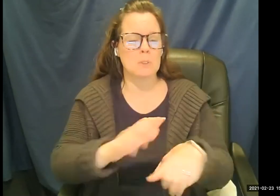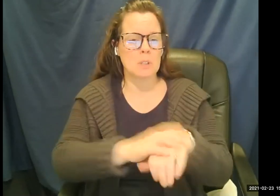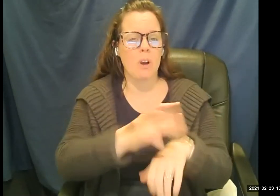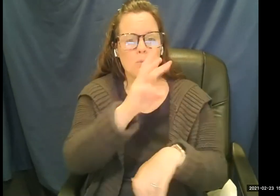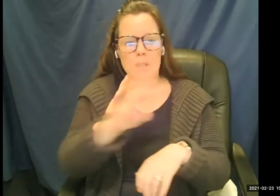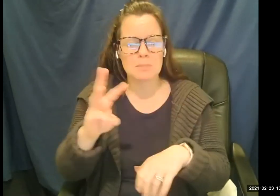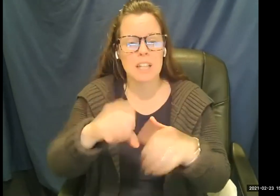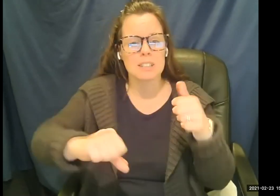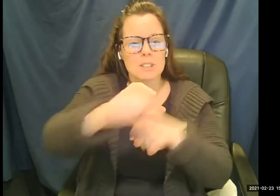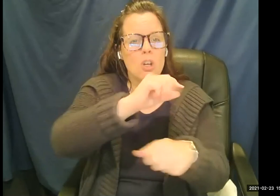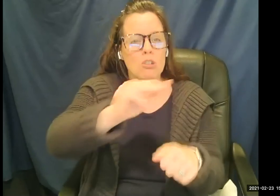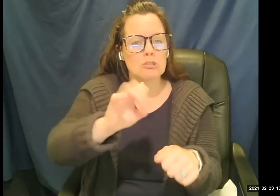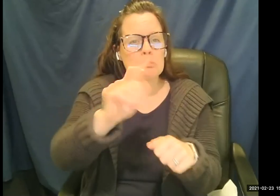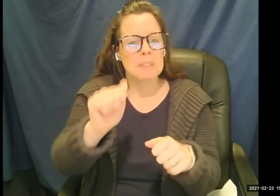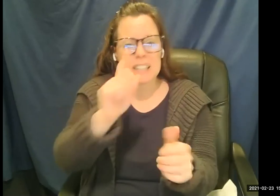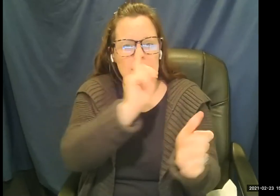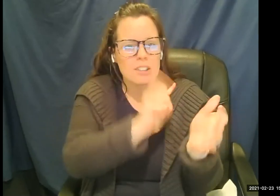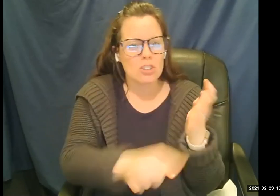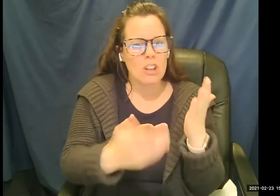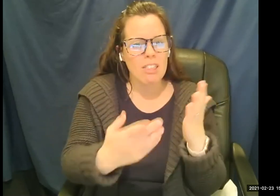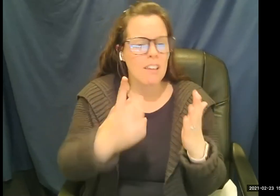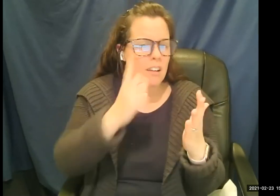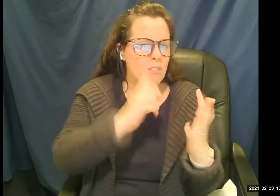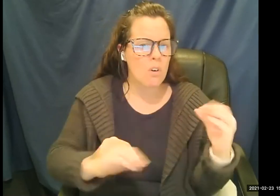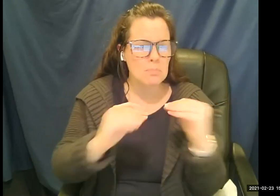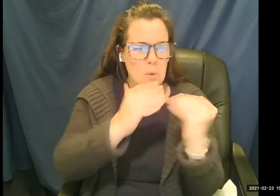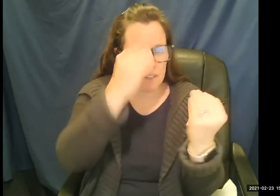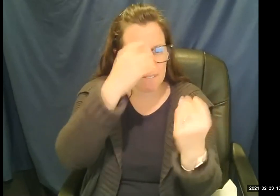media pages, so please check there for additional information as